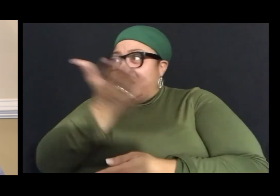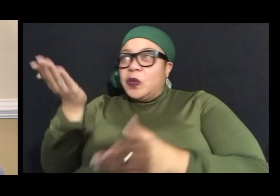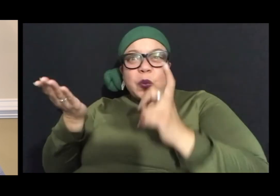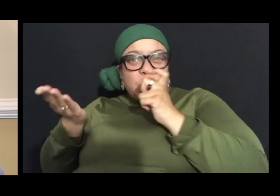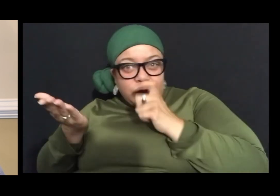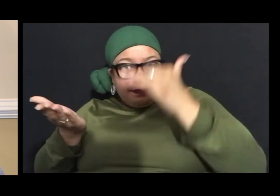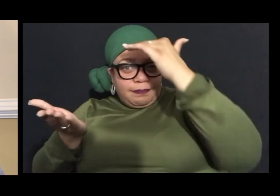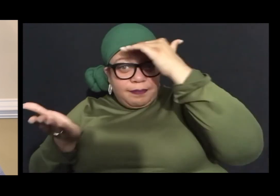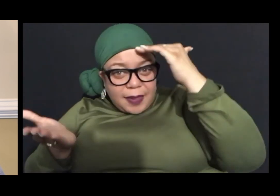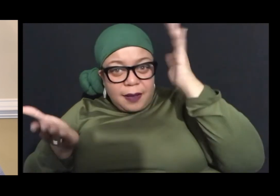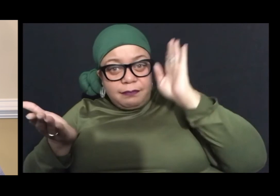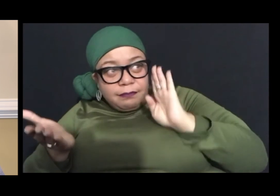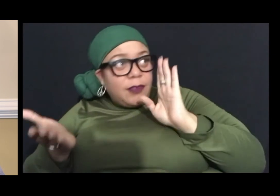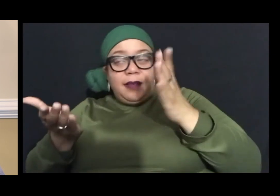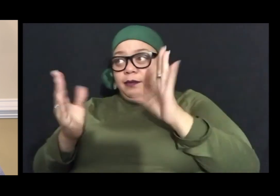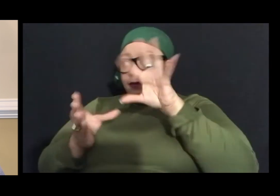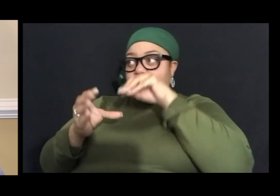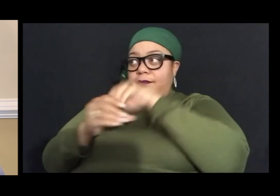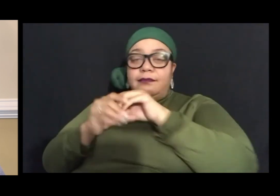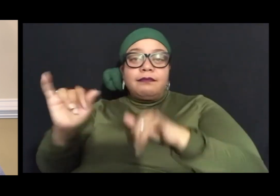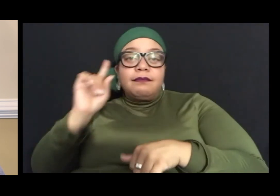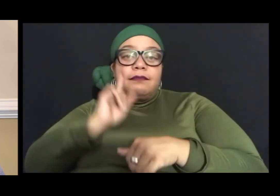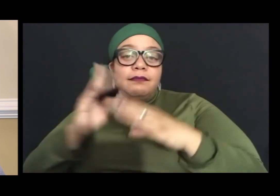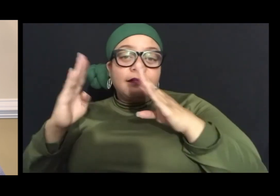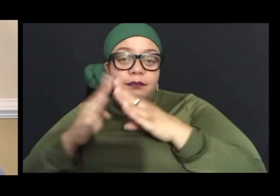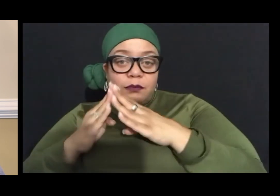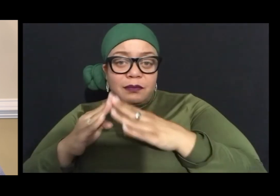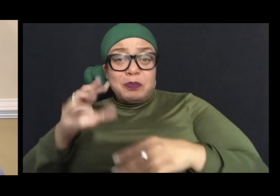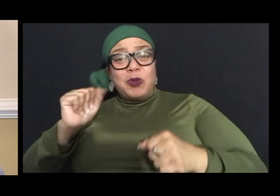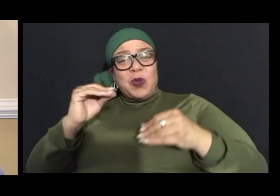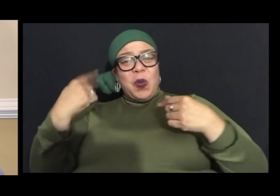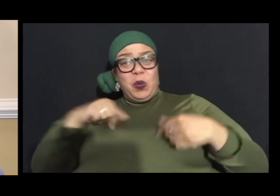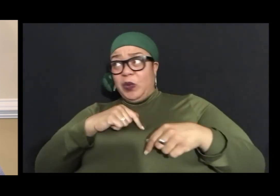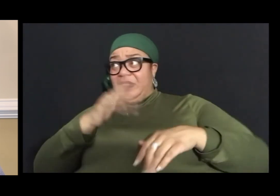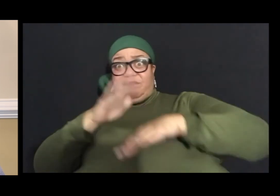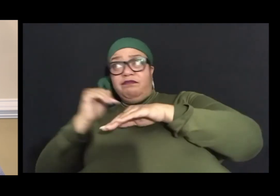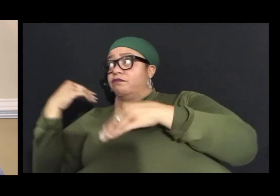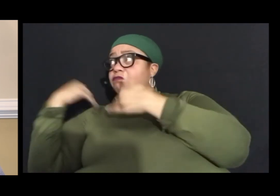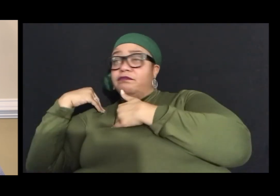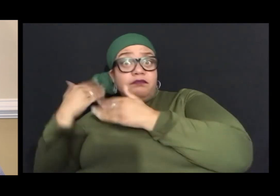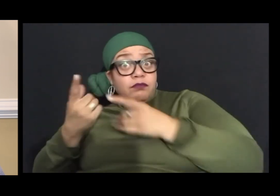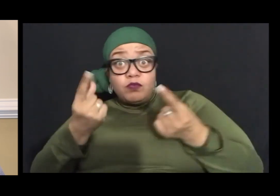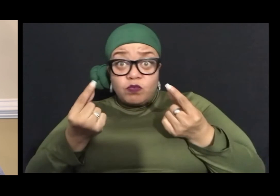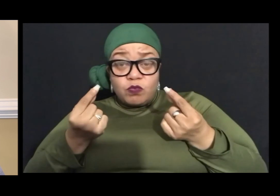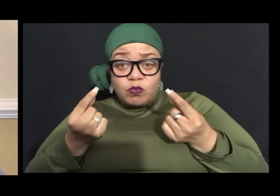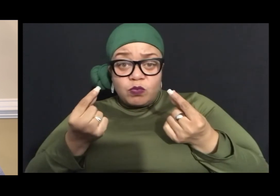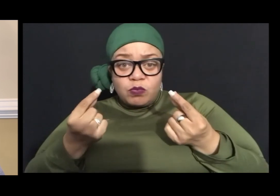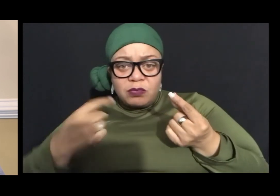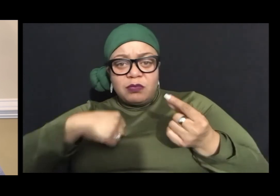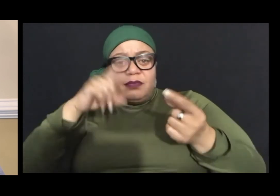and brown deaf community. So what are we called to do is to begin by understanding what racism